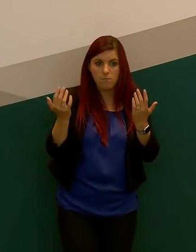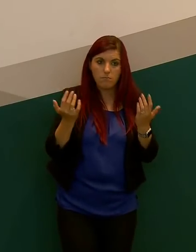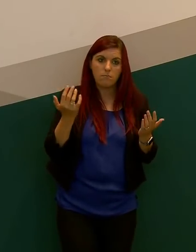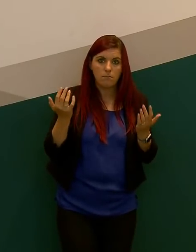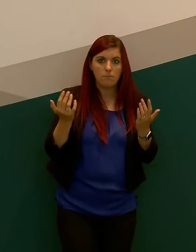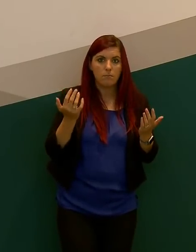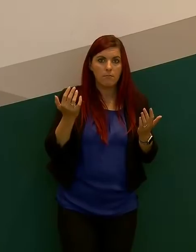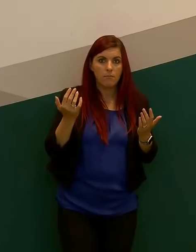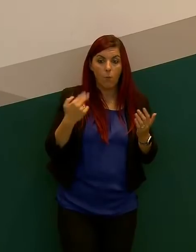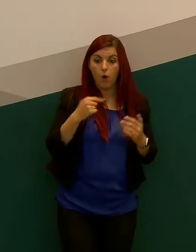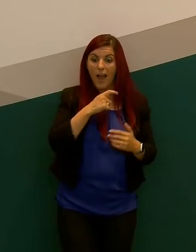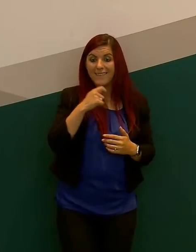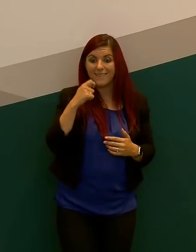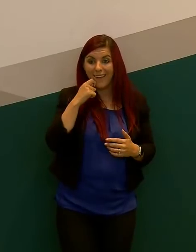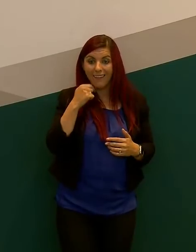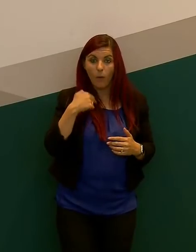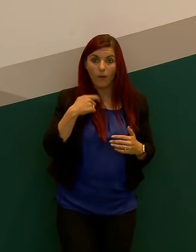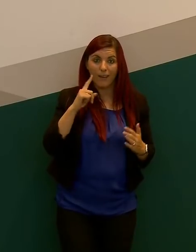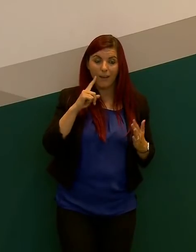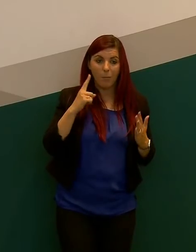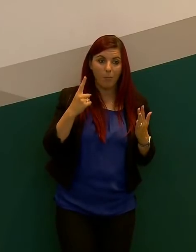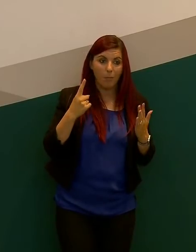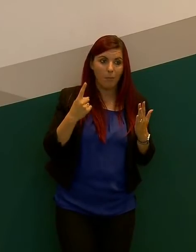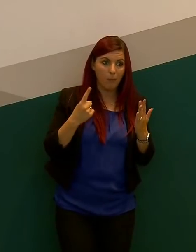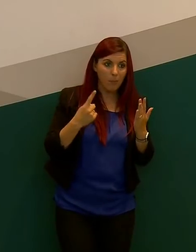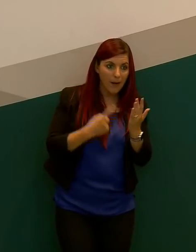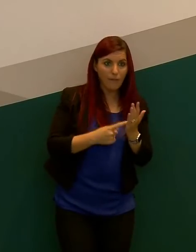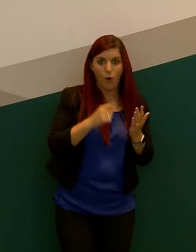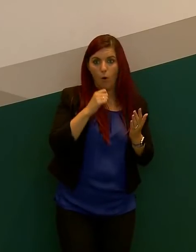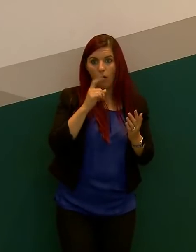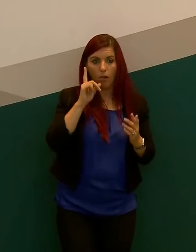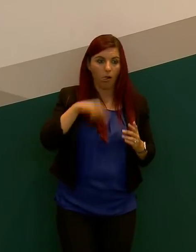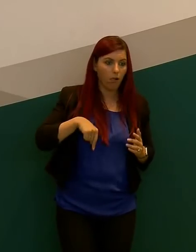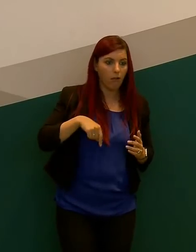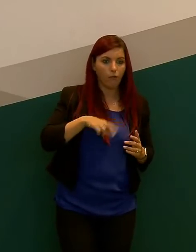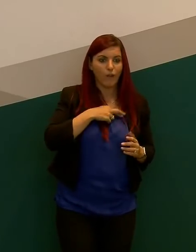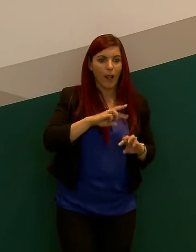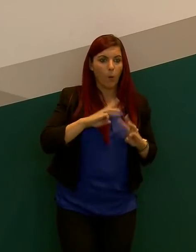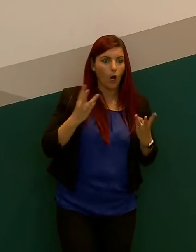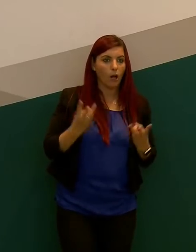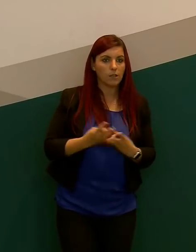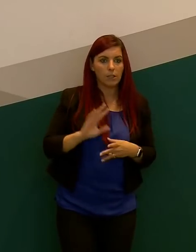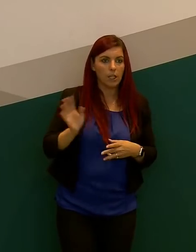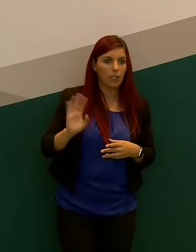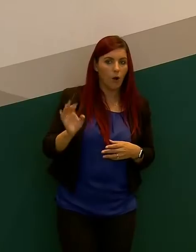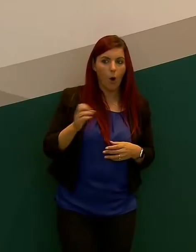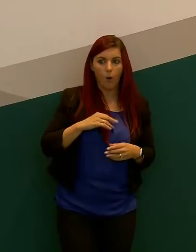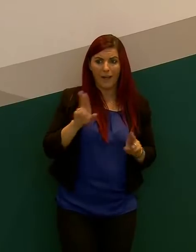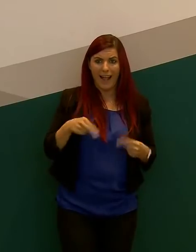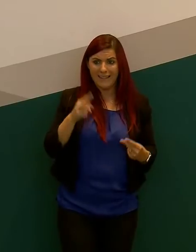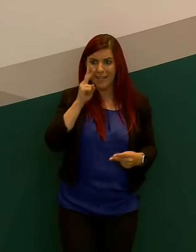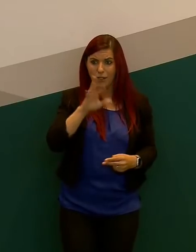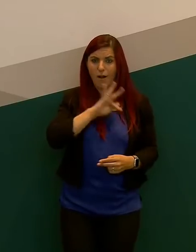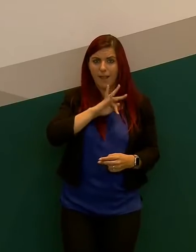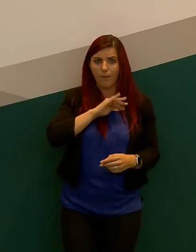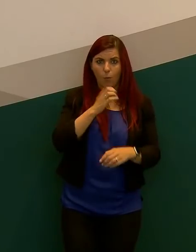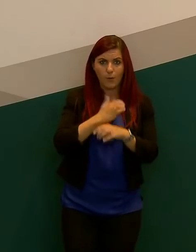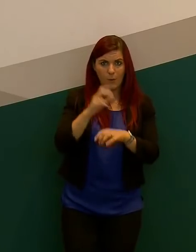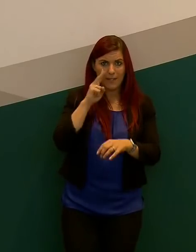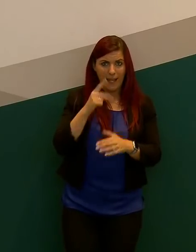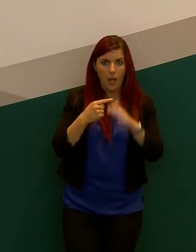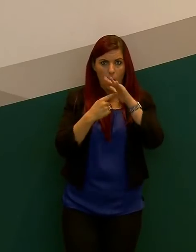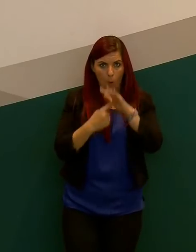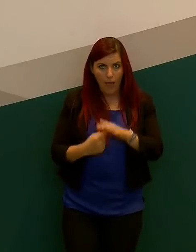So it's not that we're saying that we believe and we're not living in the real world and we can't see that we continue to see low level